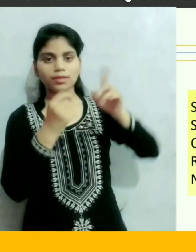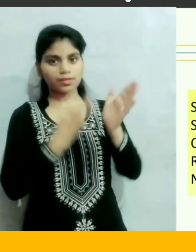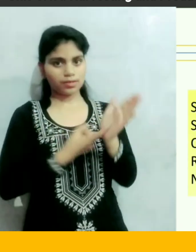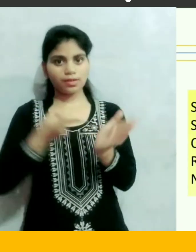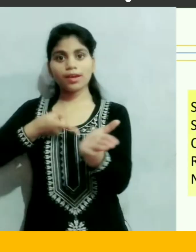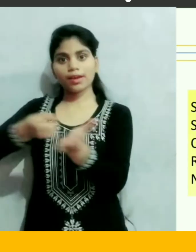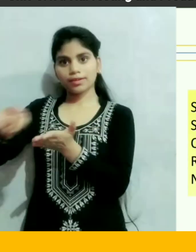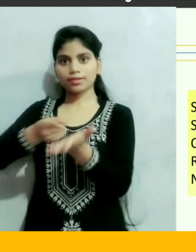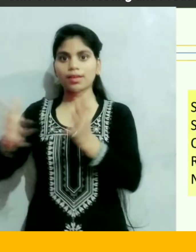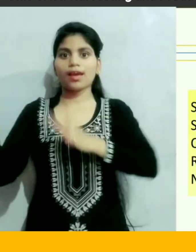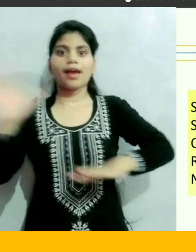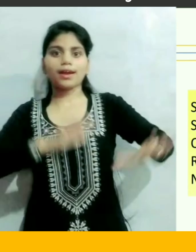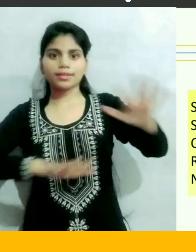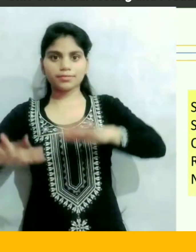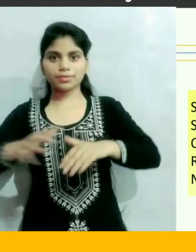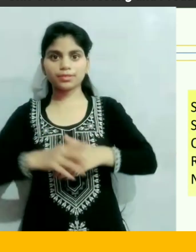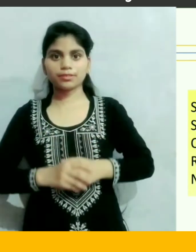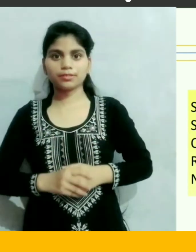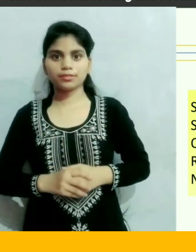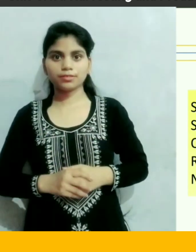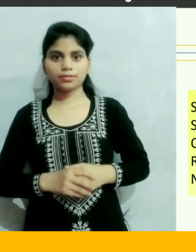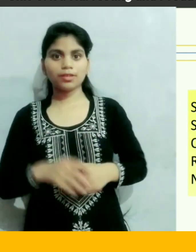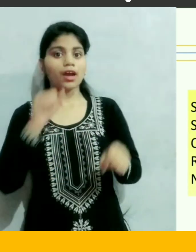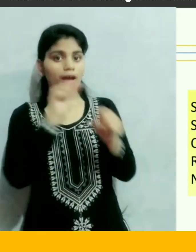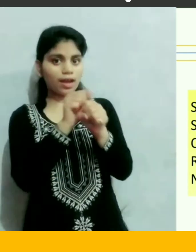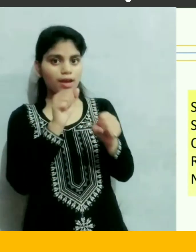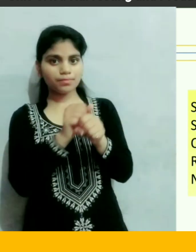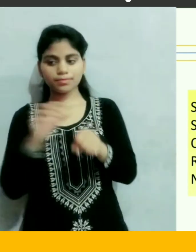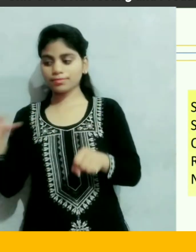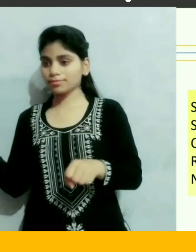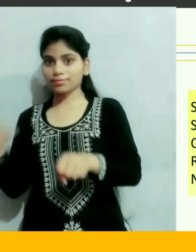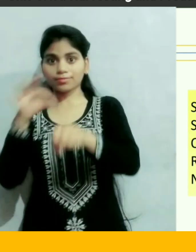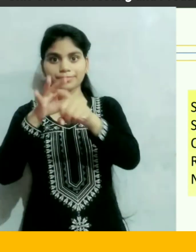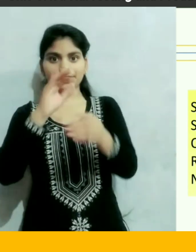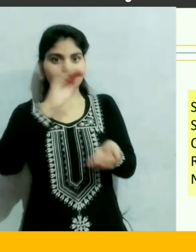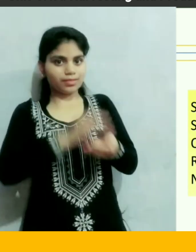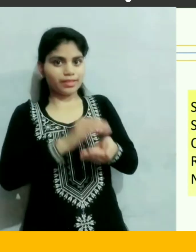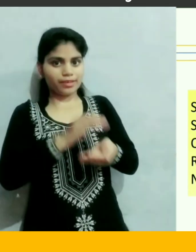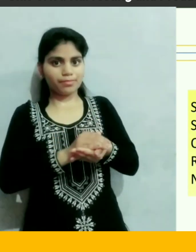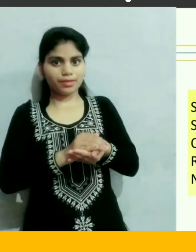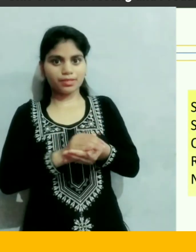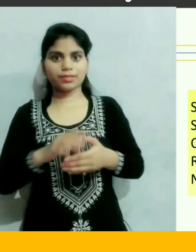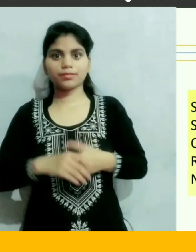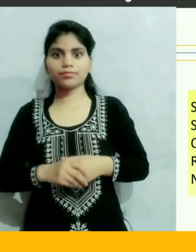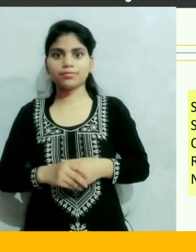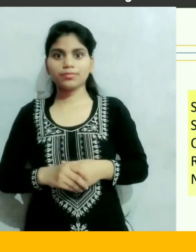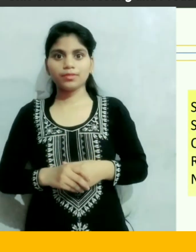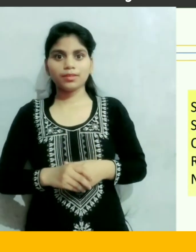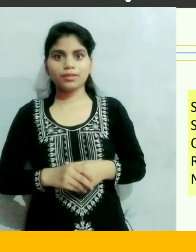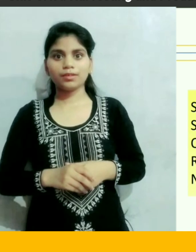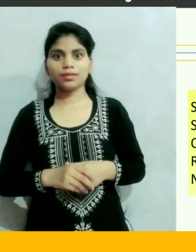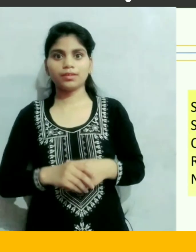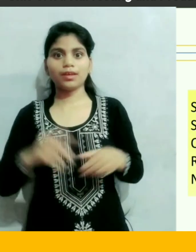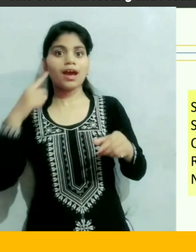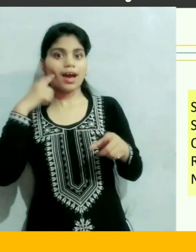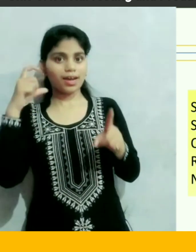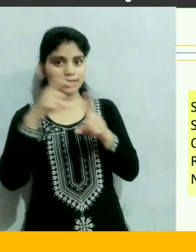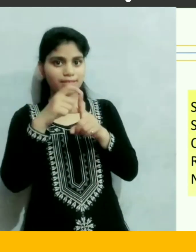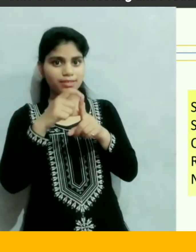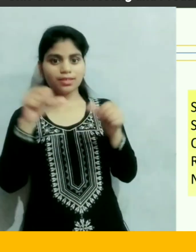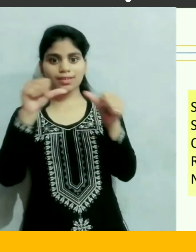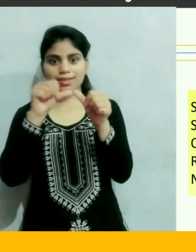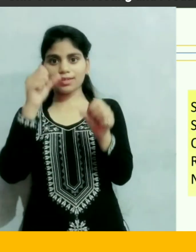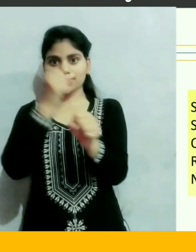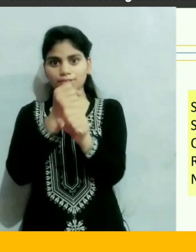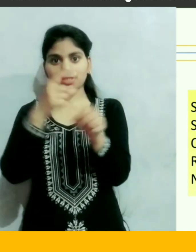Allied. Subsector: Agriculture Allied Activity. Occupation: Beekeeping.